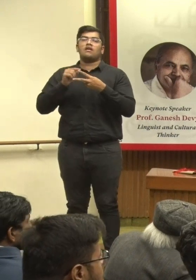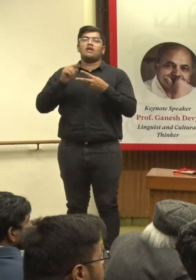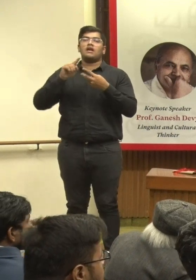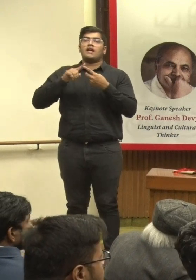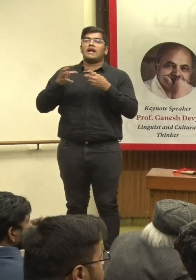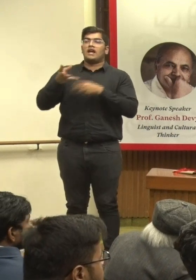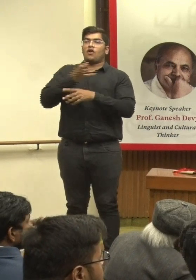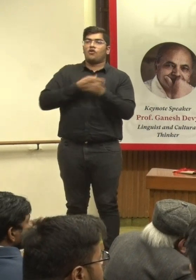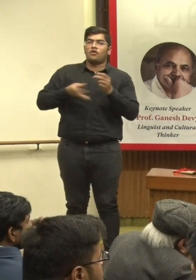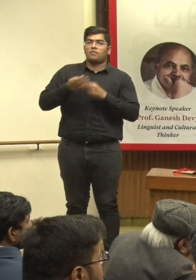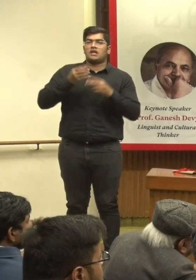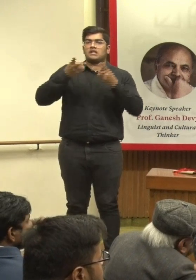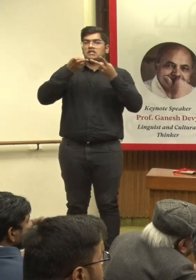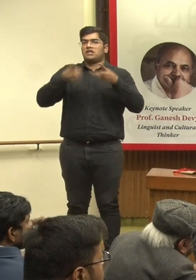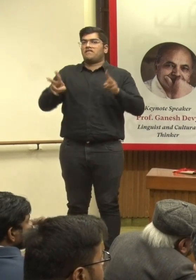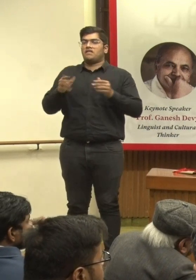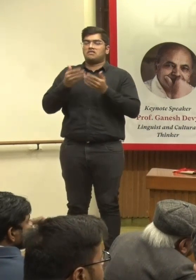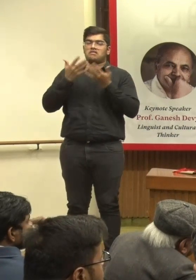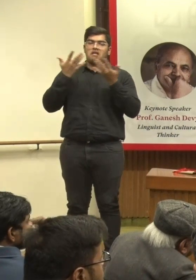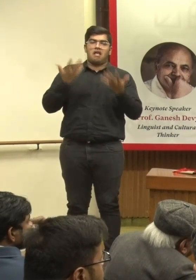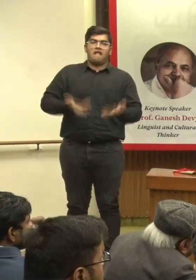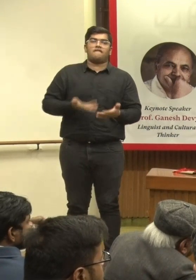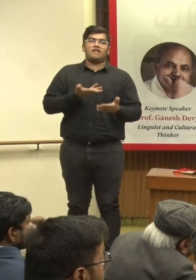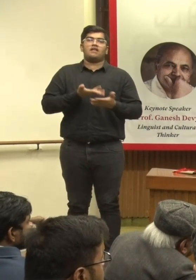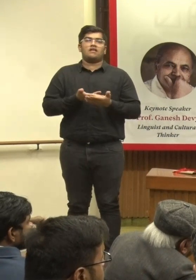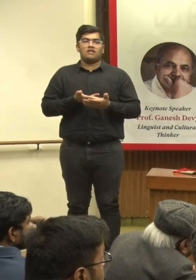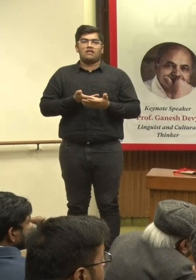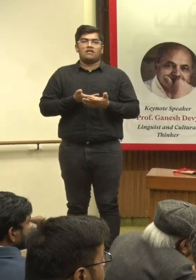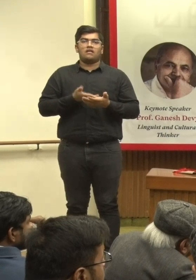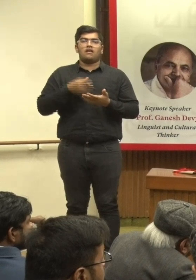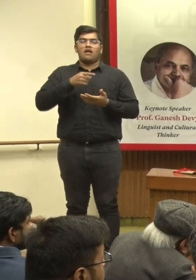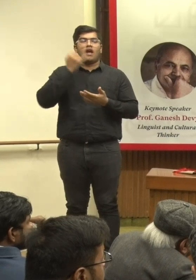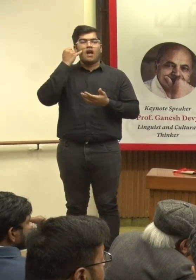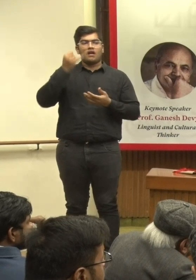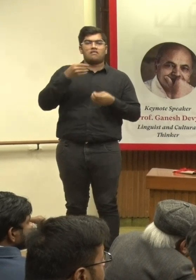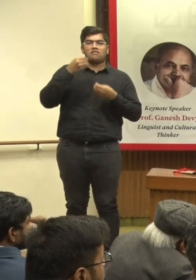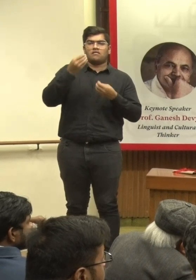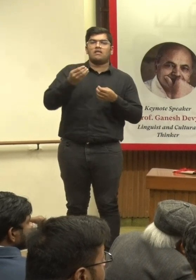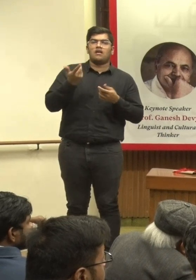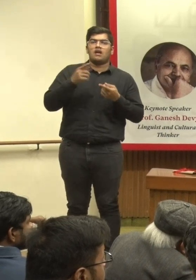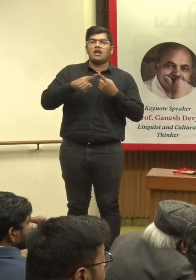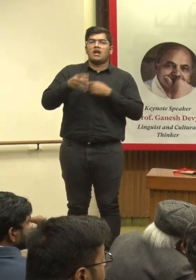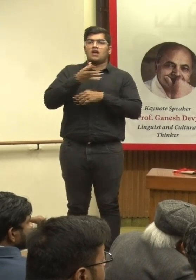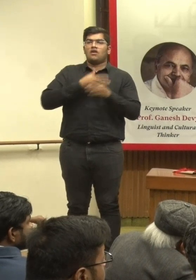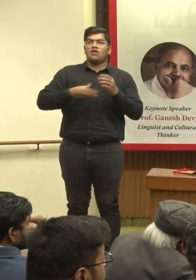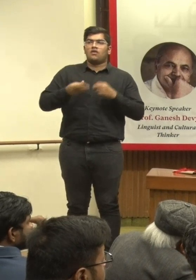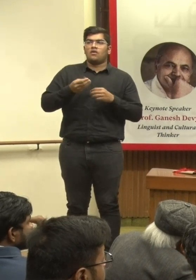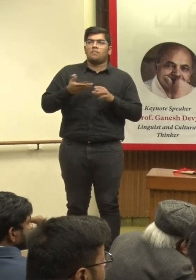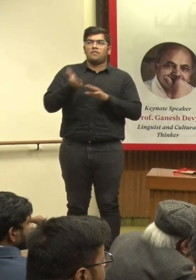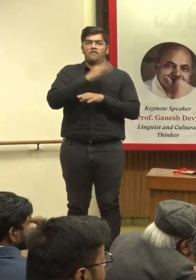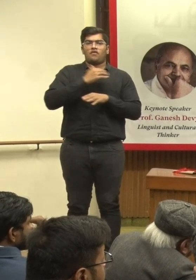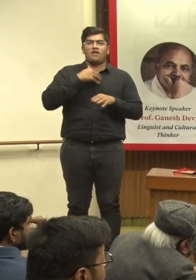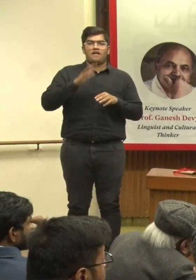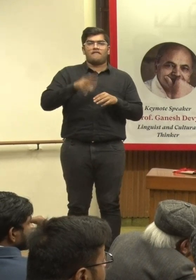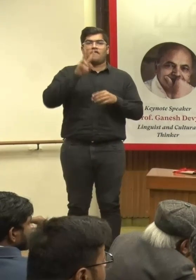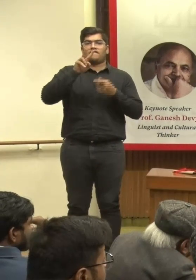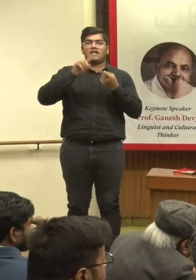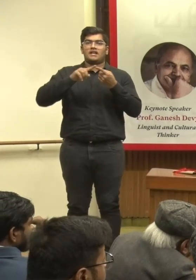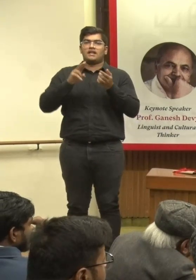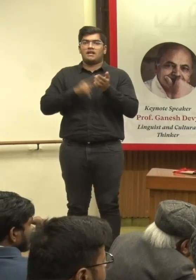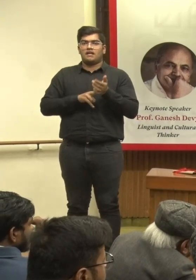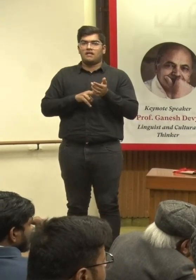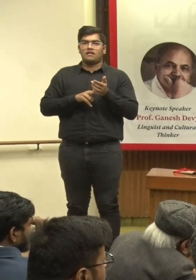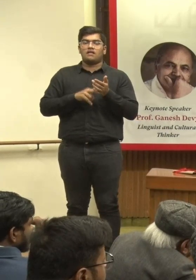economic disparity, K gives you an idea of economic disparity. We had V and so now it is the time of